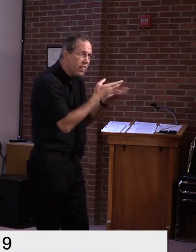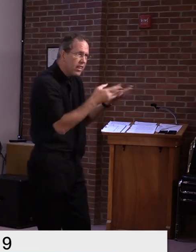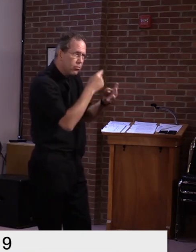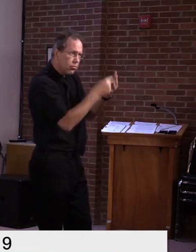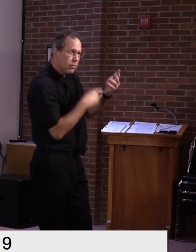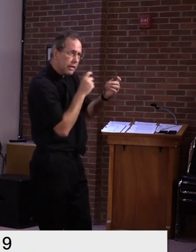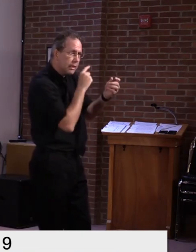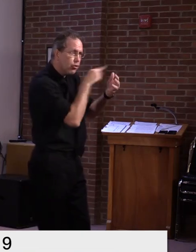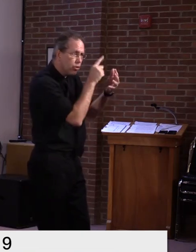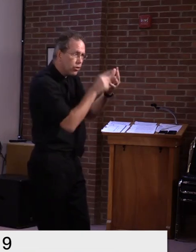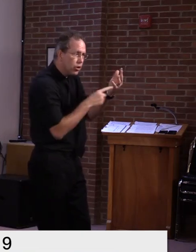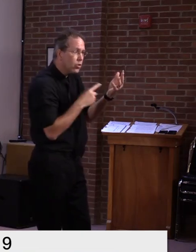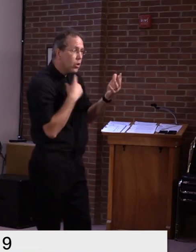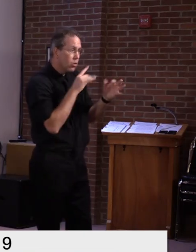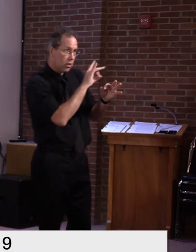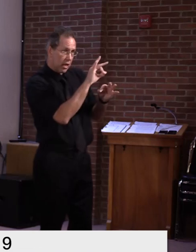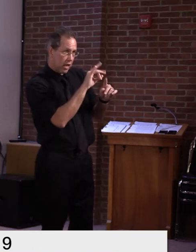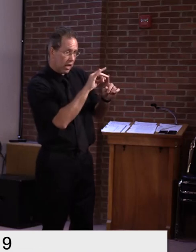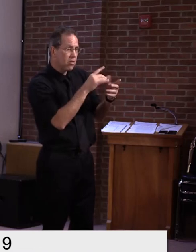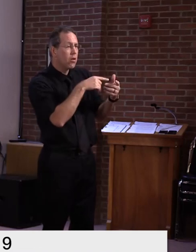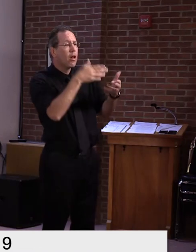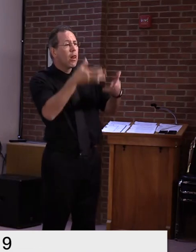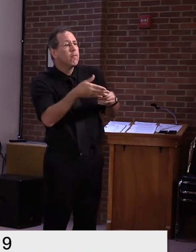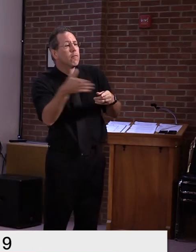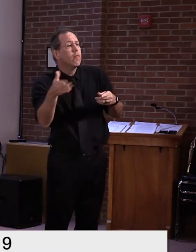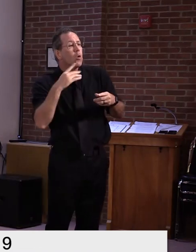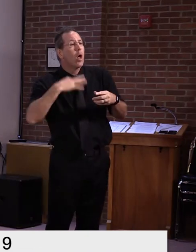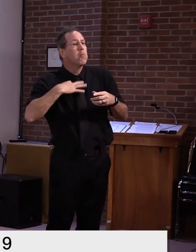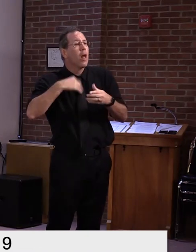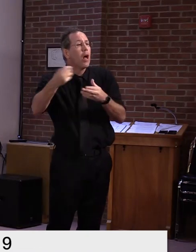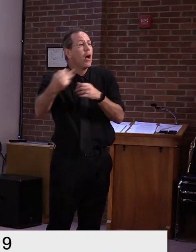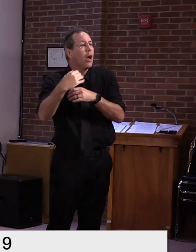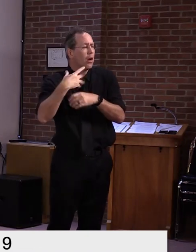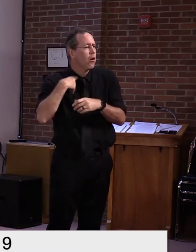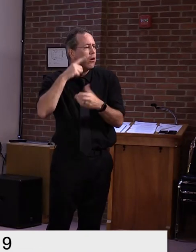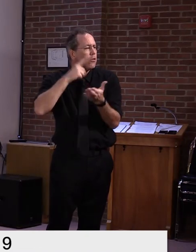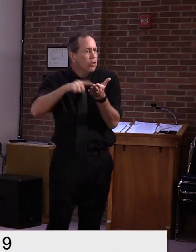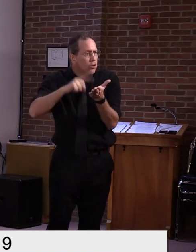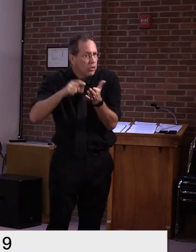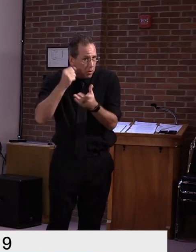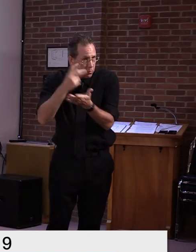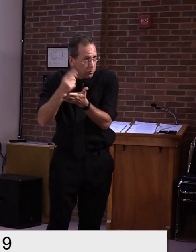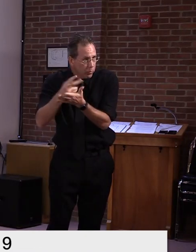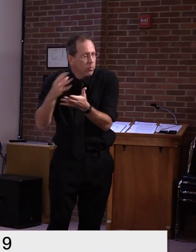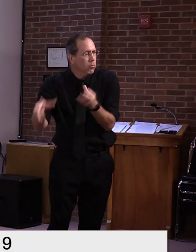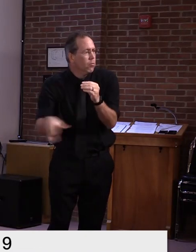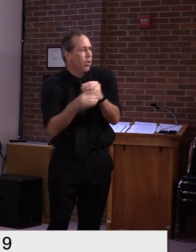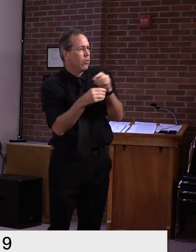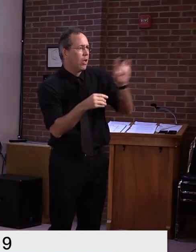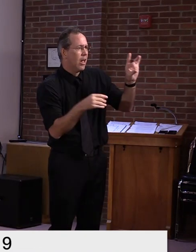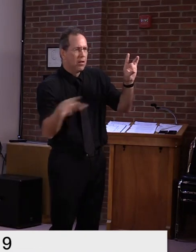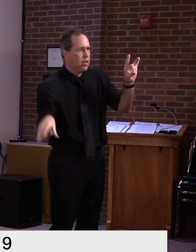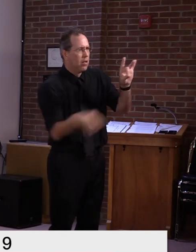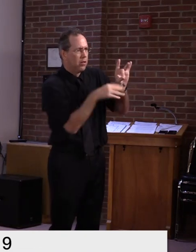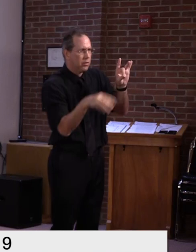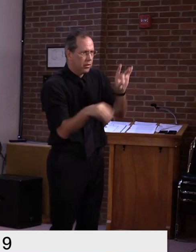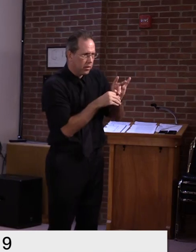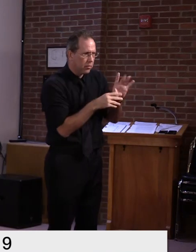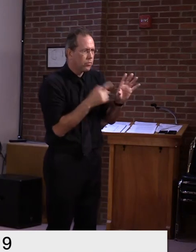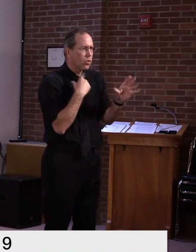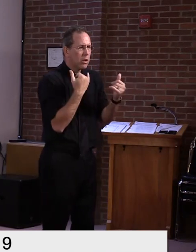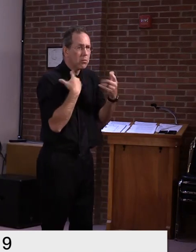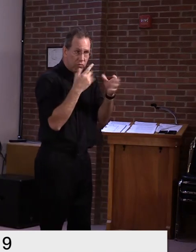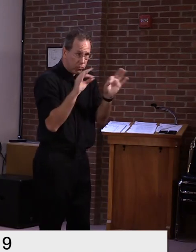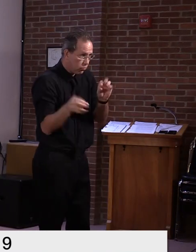completing the initial vetting process with Vermont After School, and additional sites can